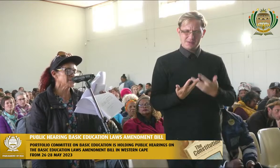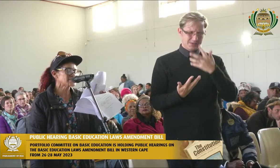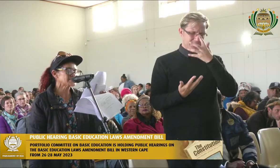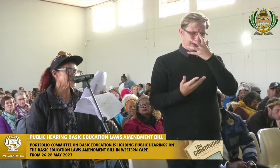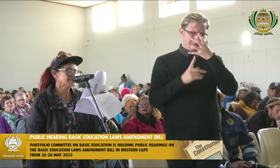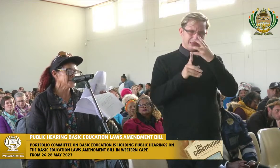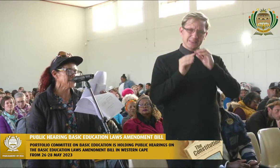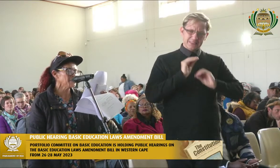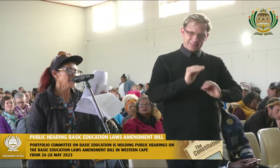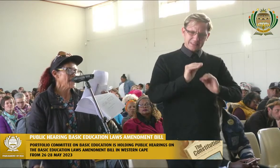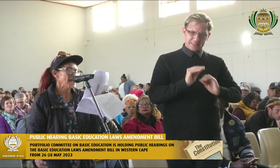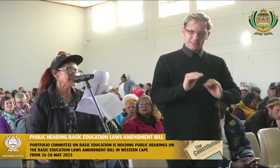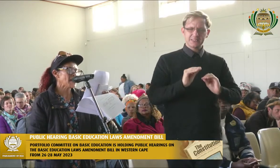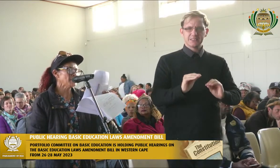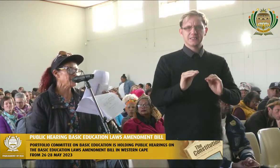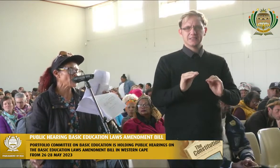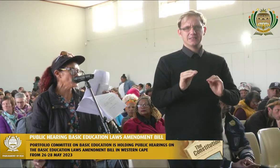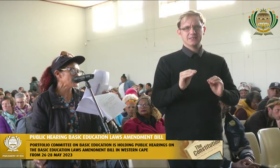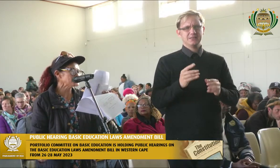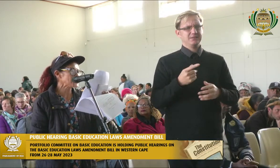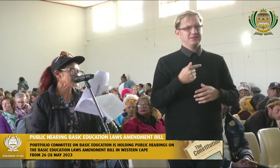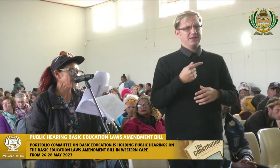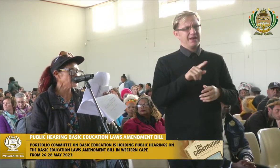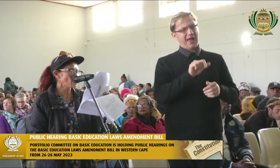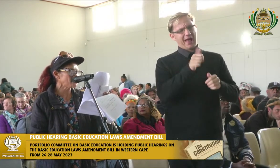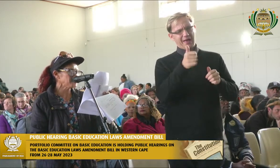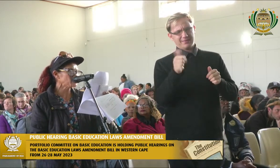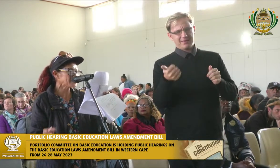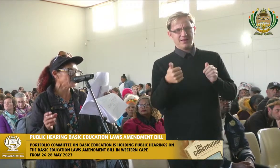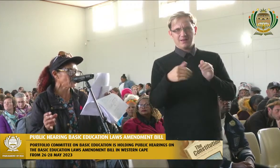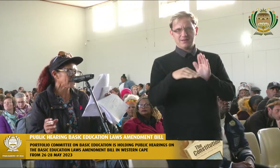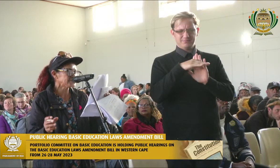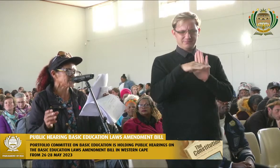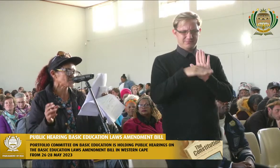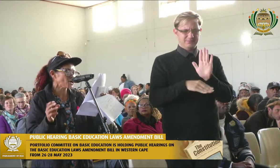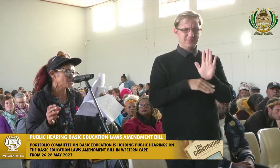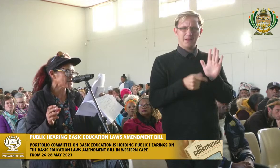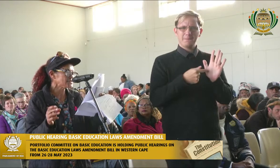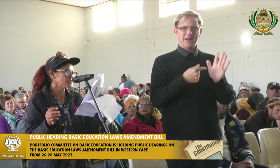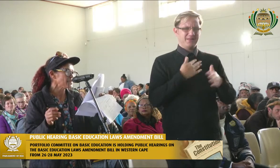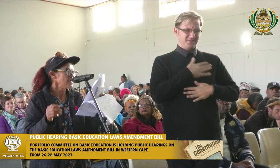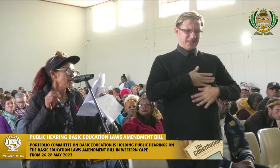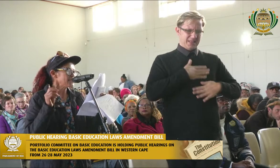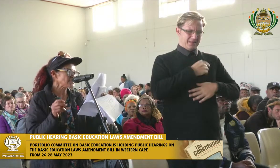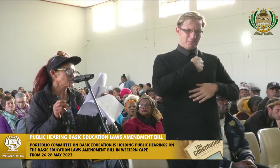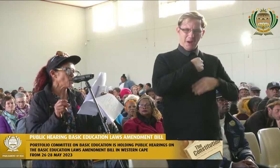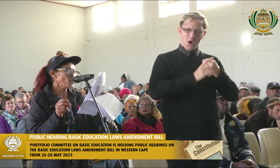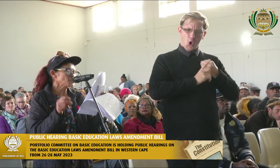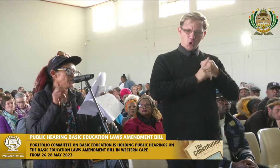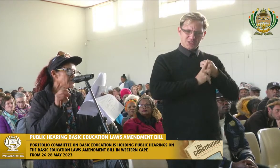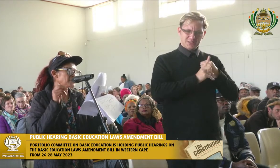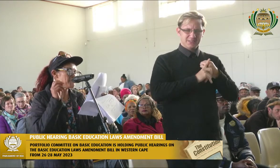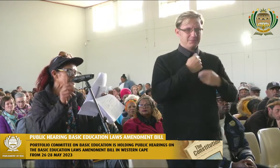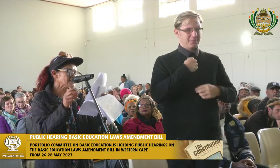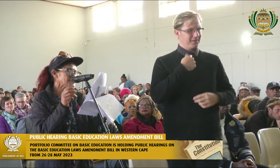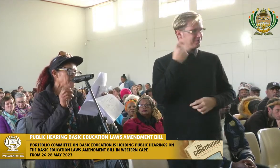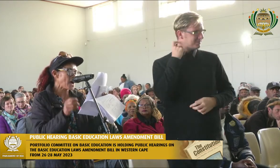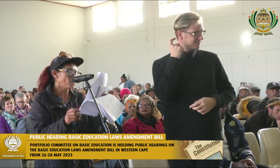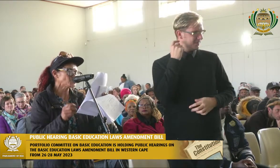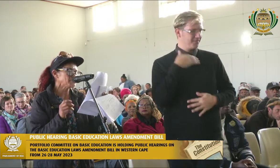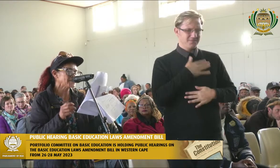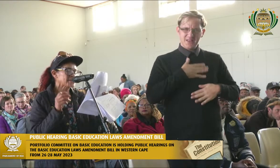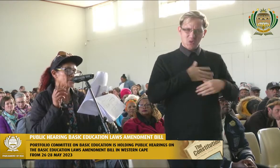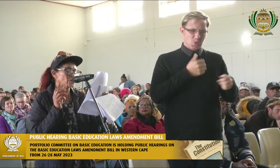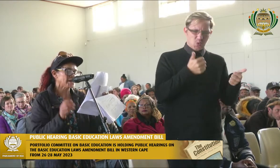educators to teach CSE and other programs that are in conflict with the educators' conscience. This clause will give the minister